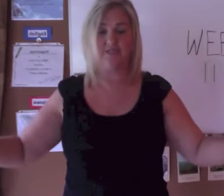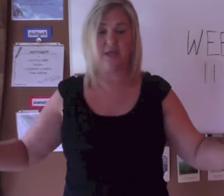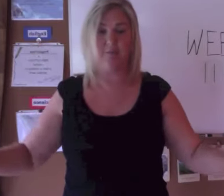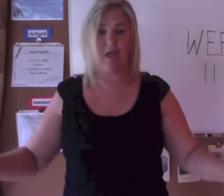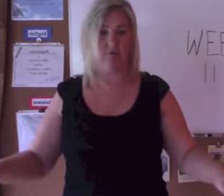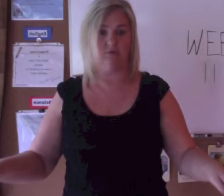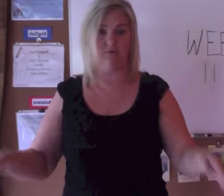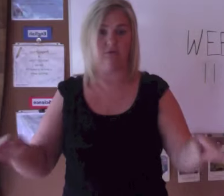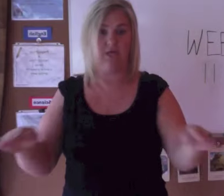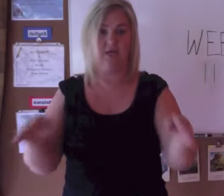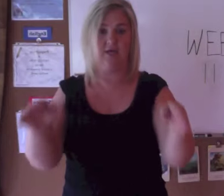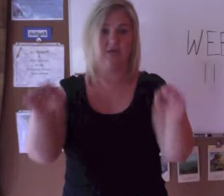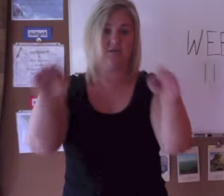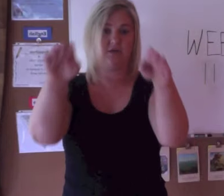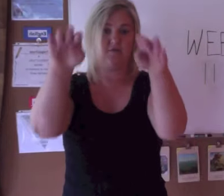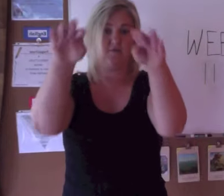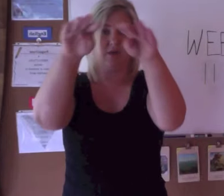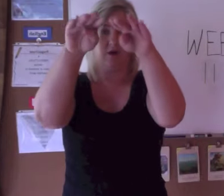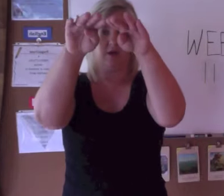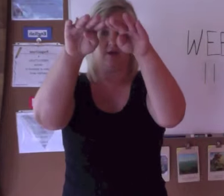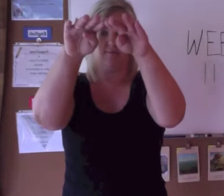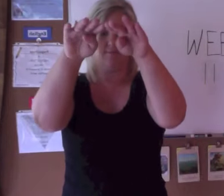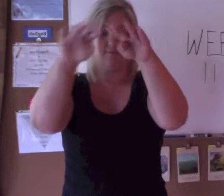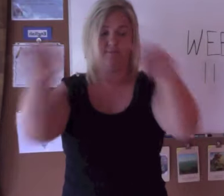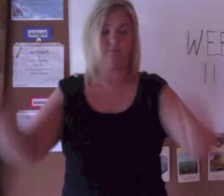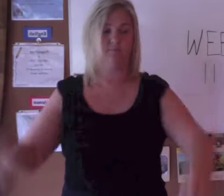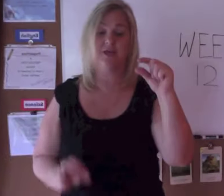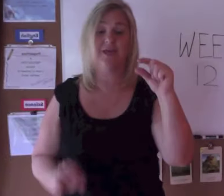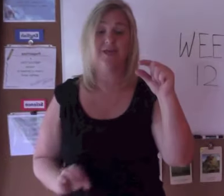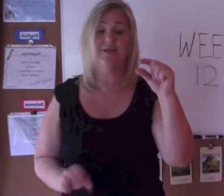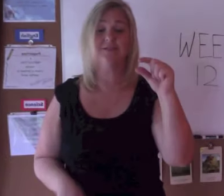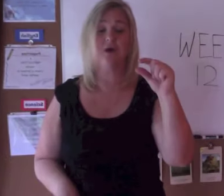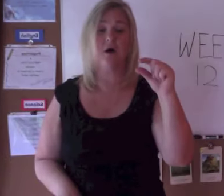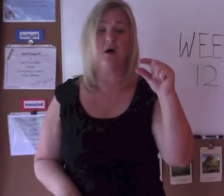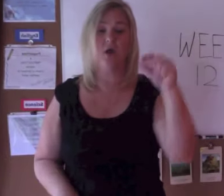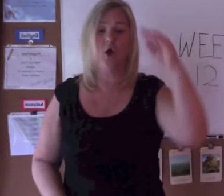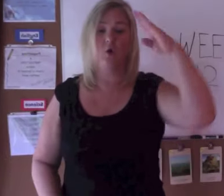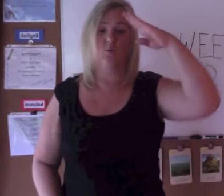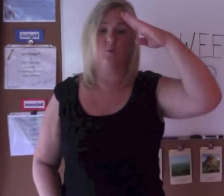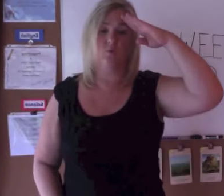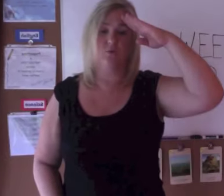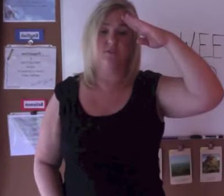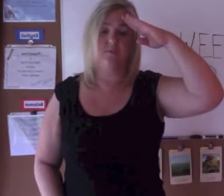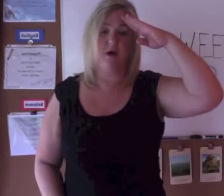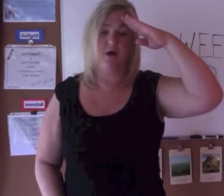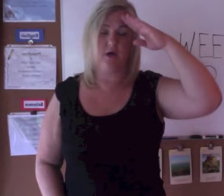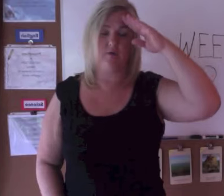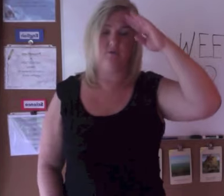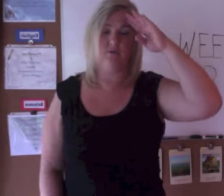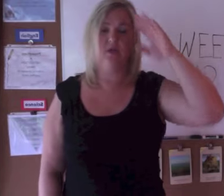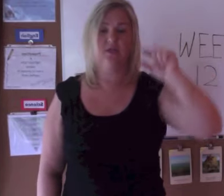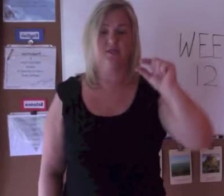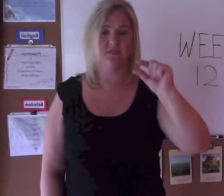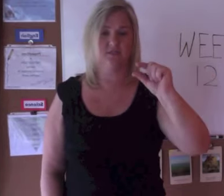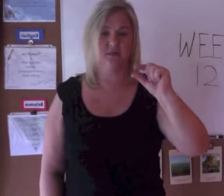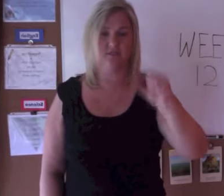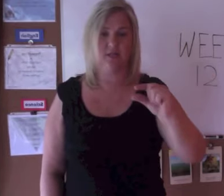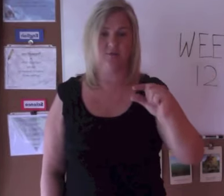a mountain. Incas of America. Genghis Khan rules the Mongols. This is a sign language